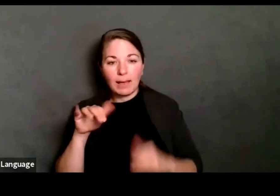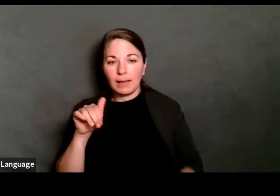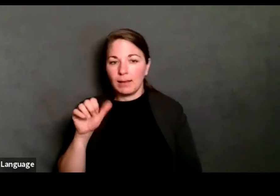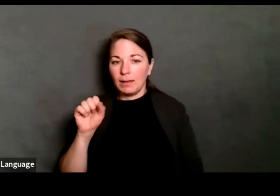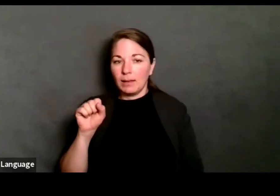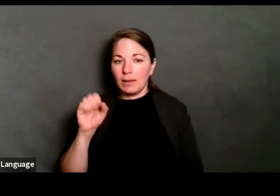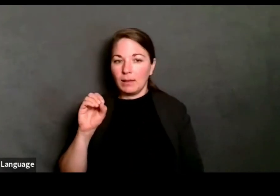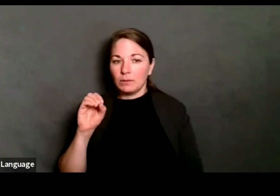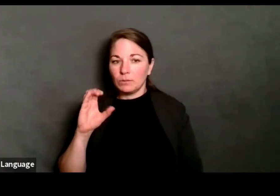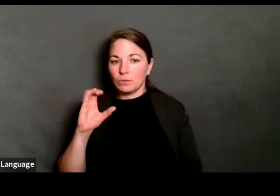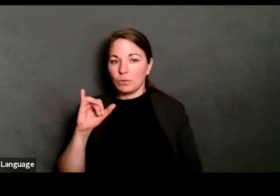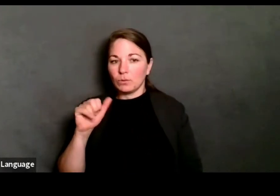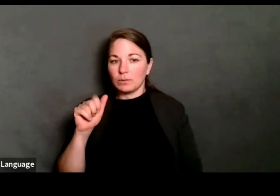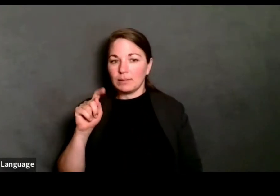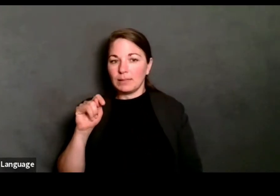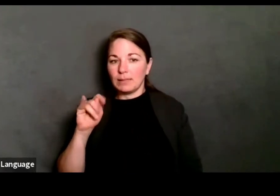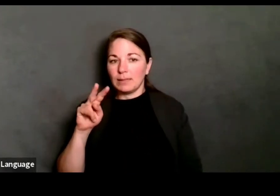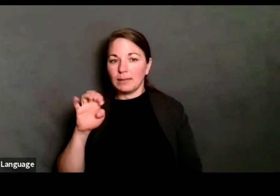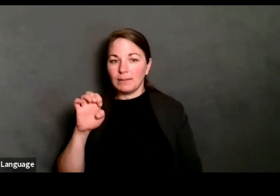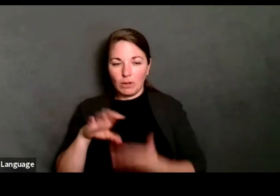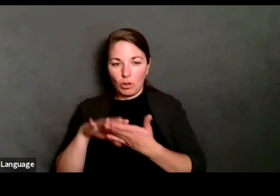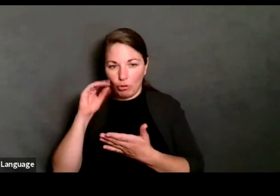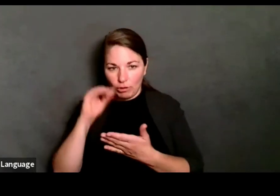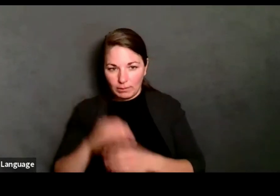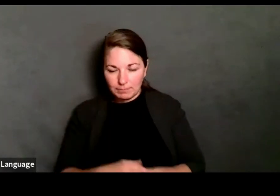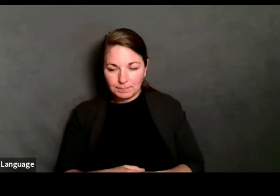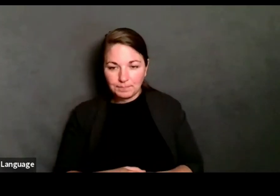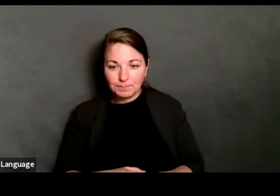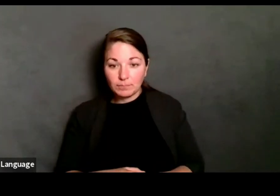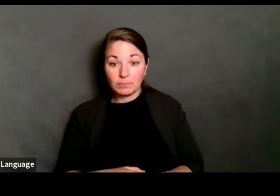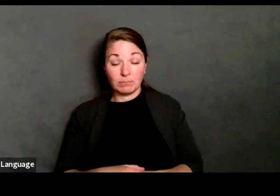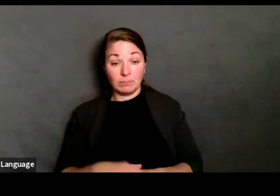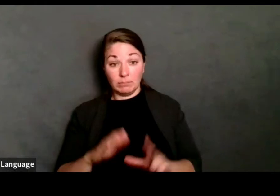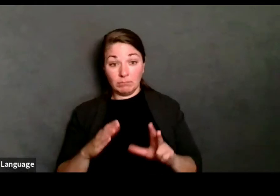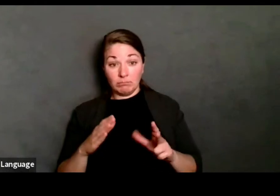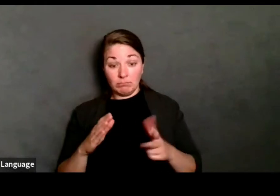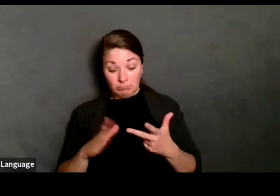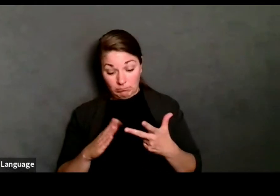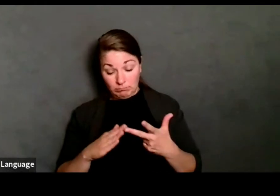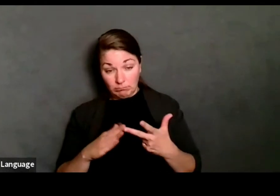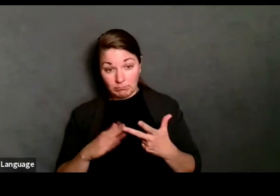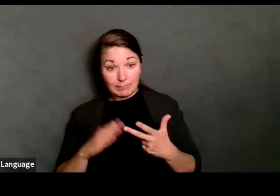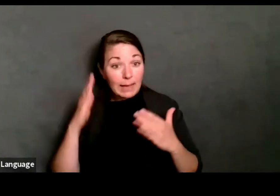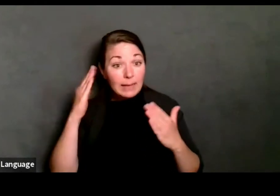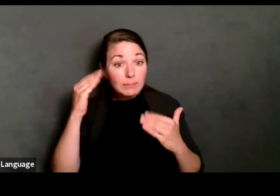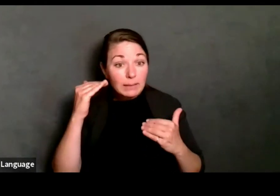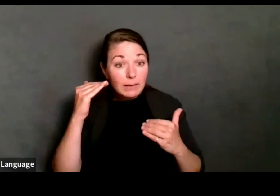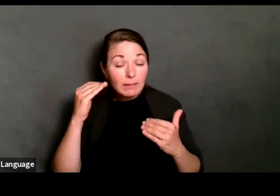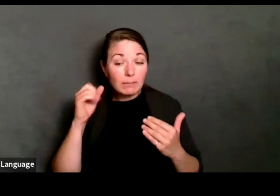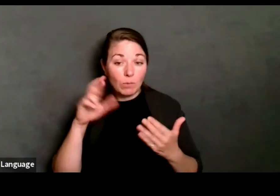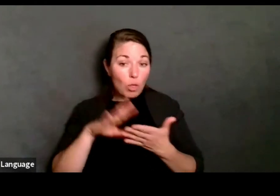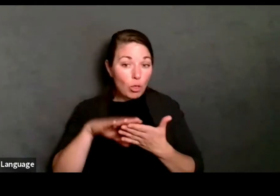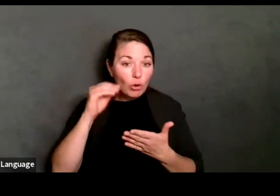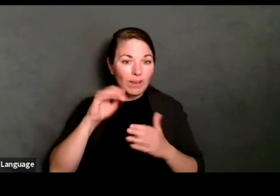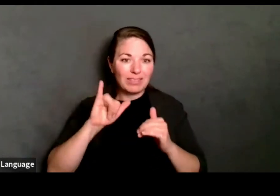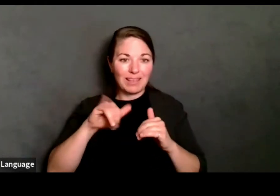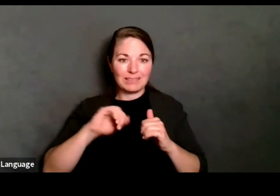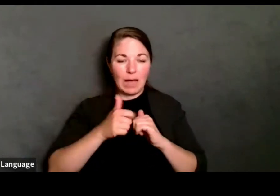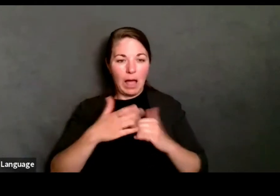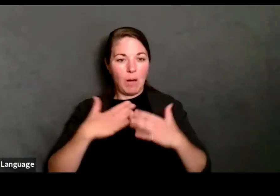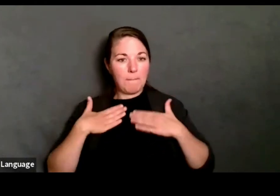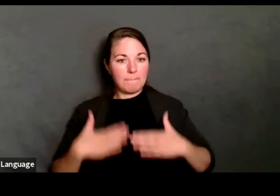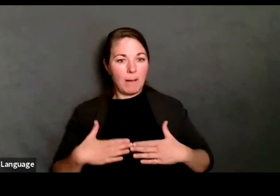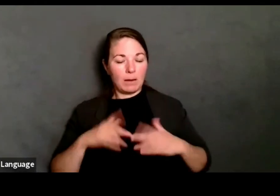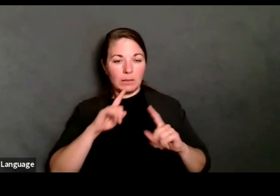learning. What she's pointing out is that expecting, or learning, is central to how our bodies respond